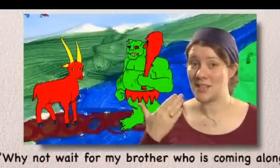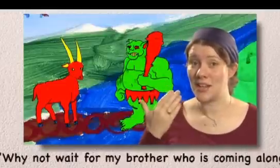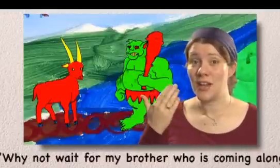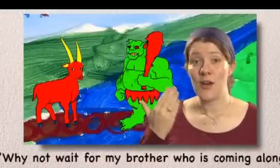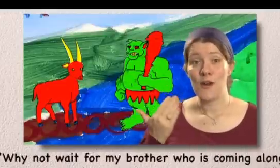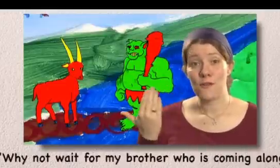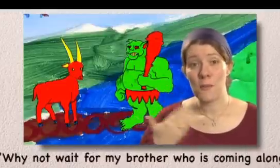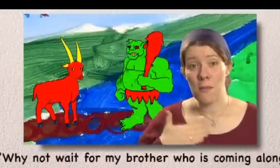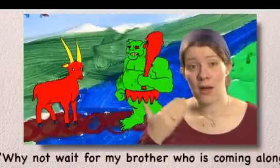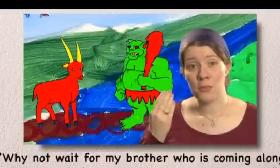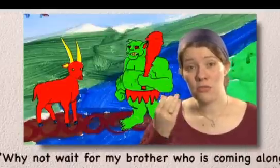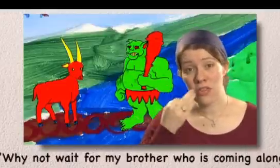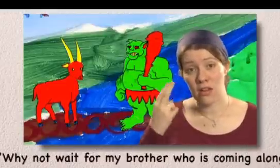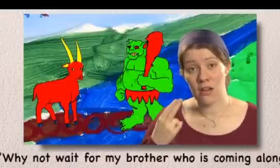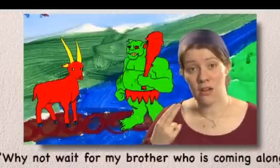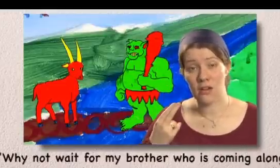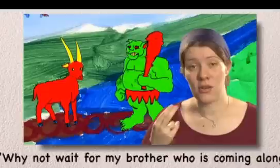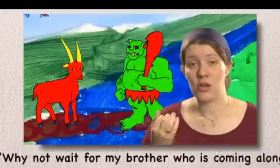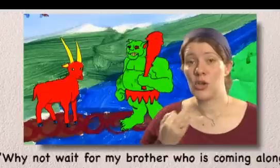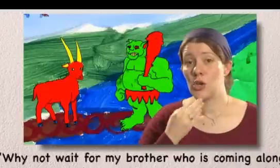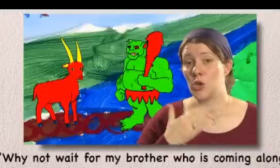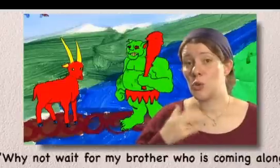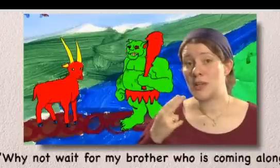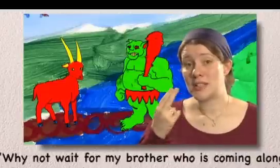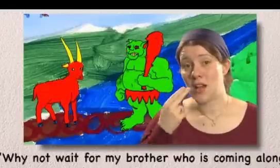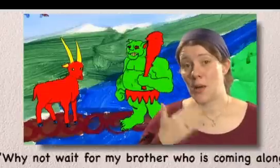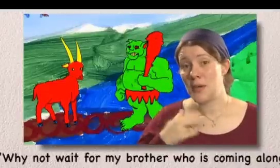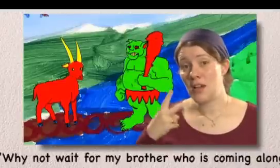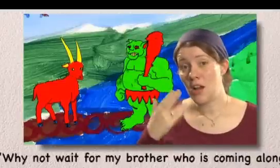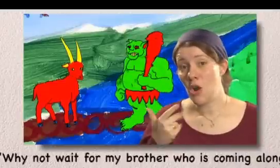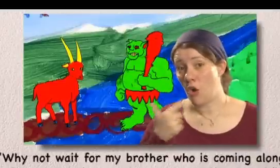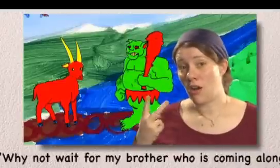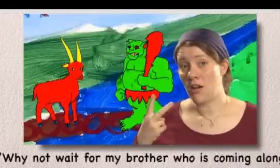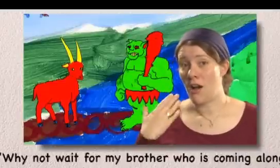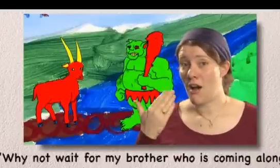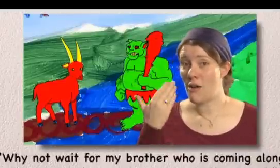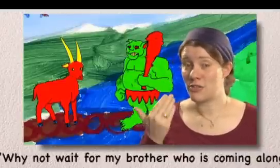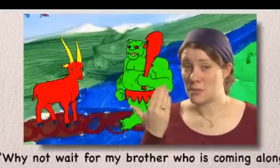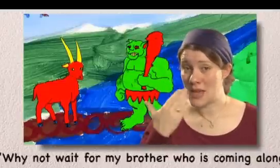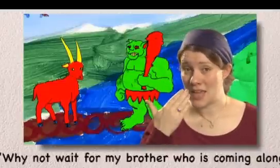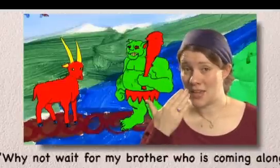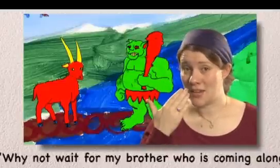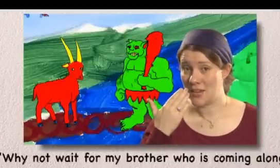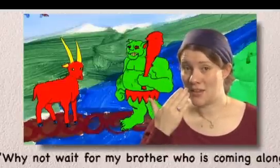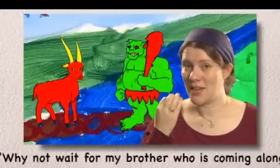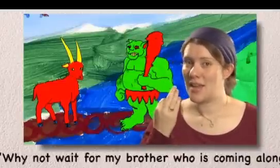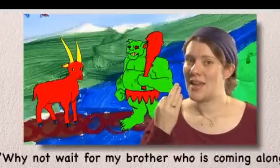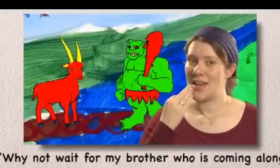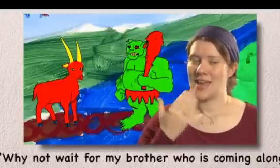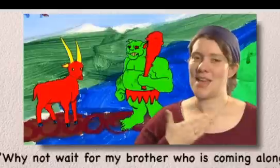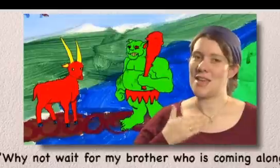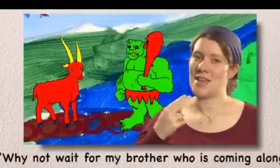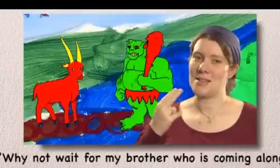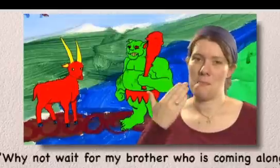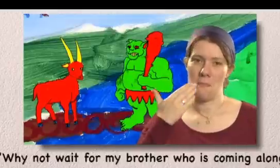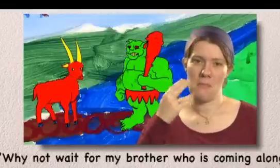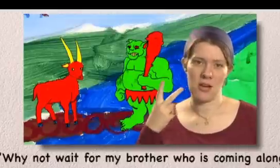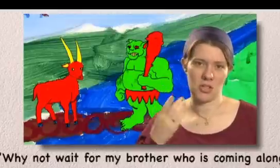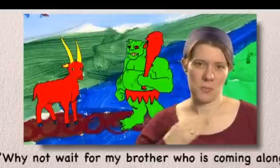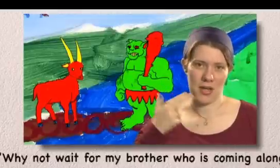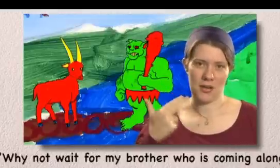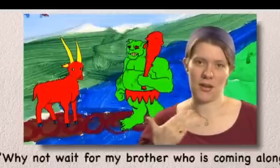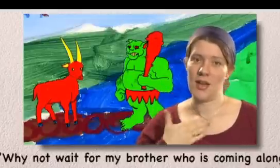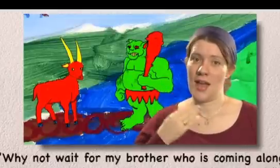wait for my brother, who is coming along after me? He is